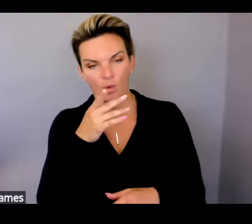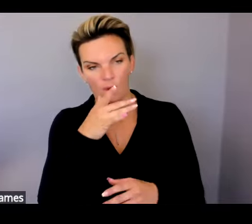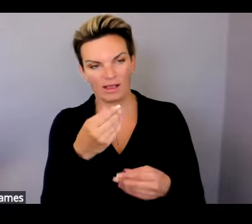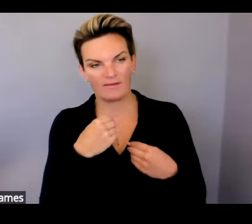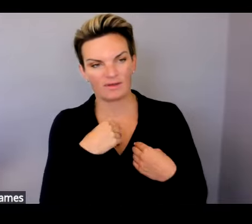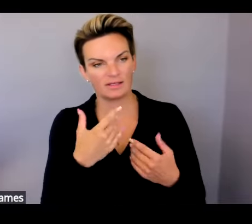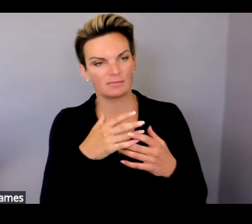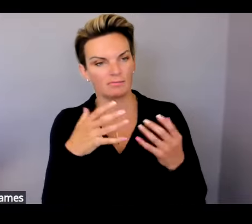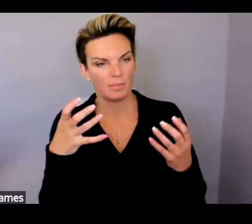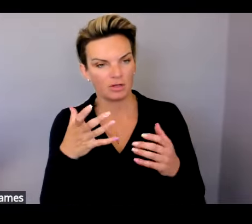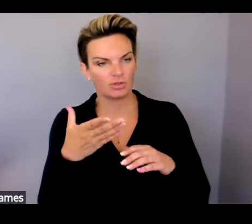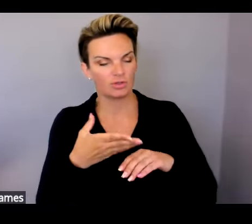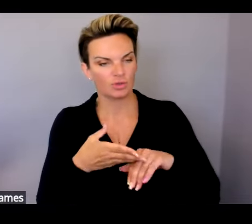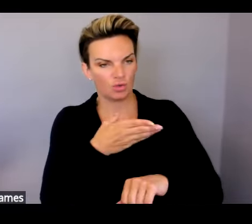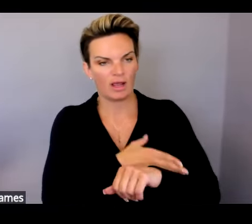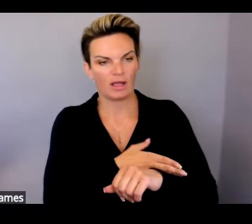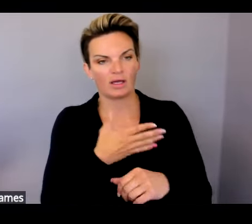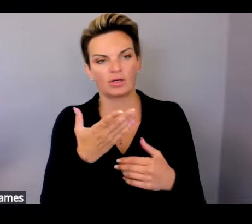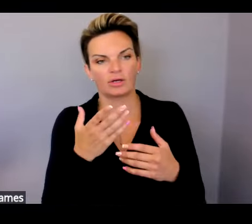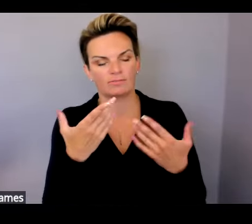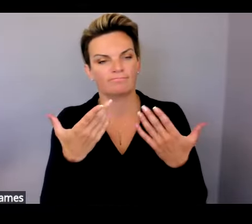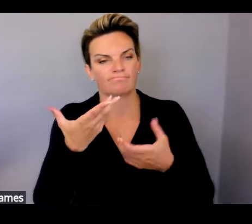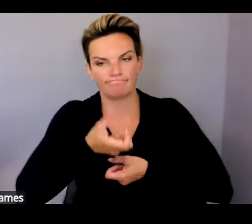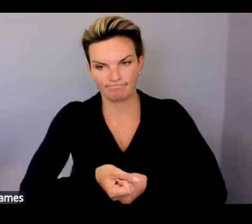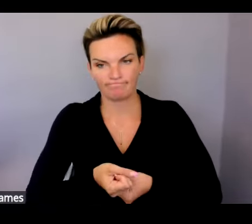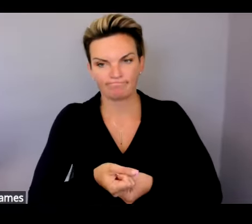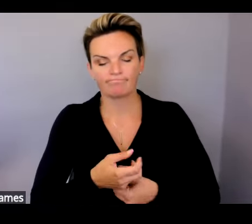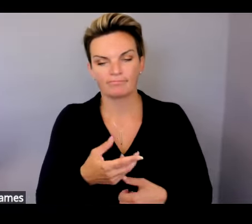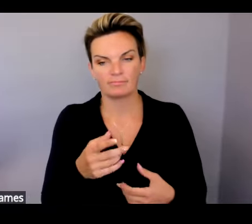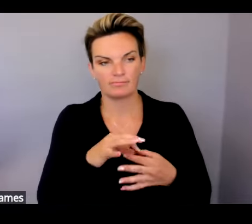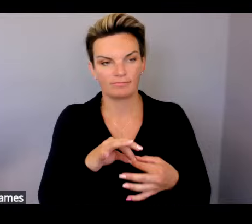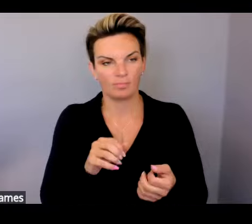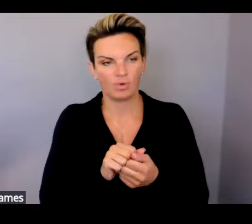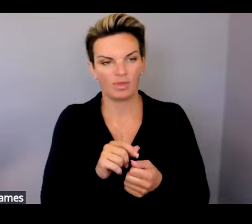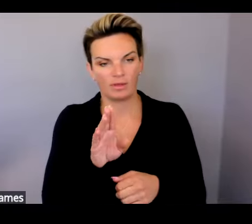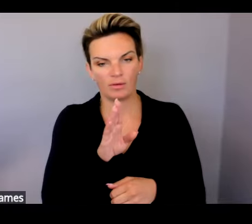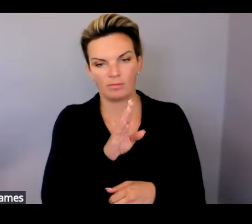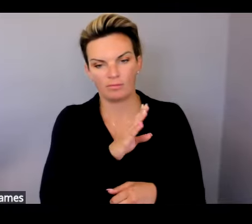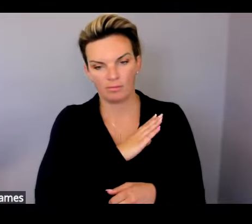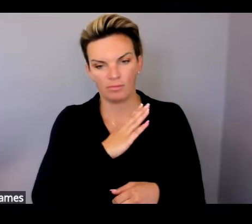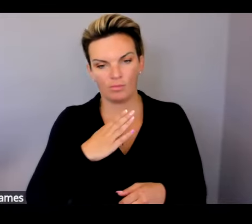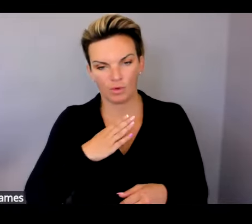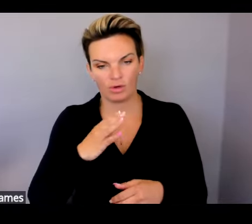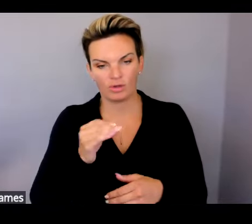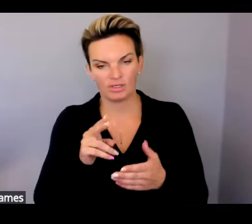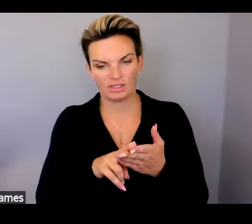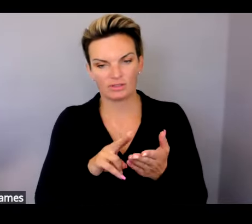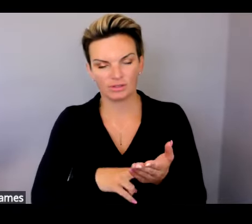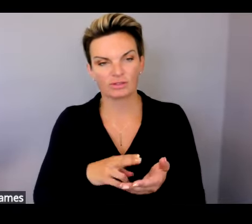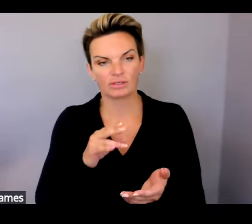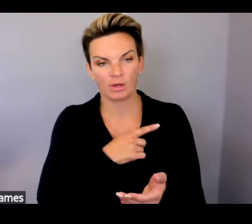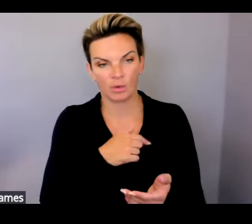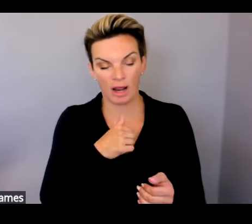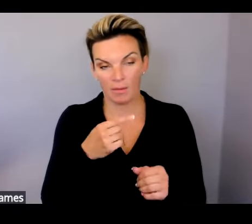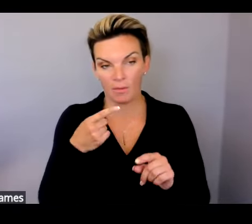greater degree of confidence in the validity of signatures. What, are we at a point where we